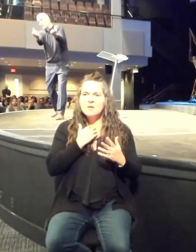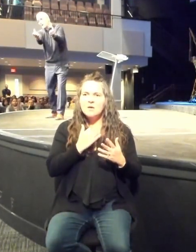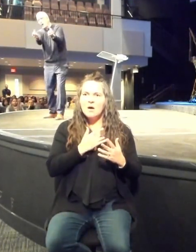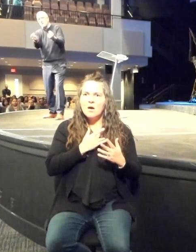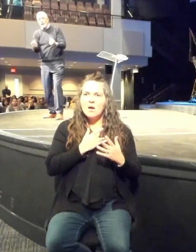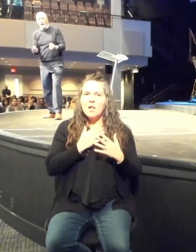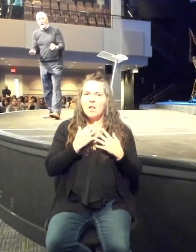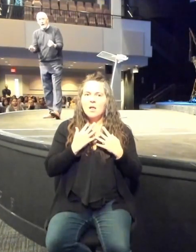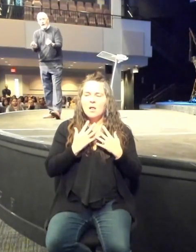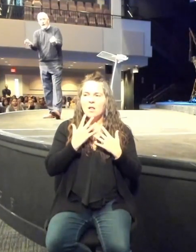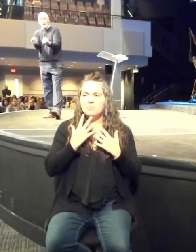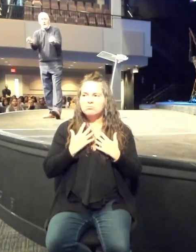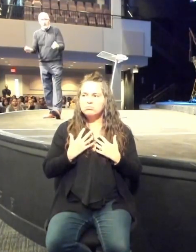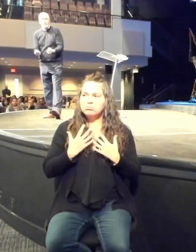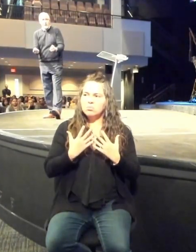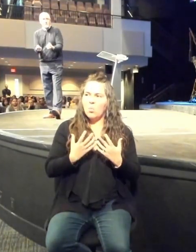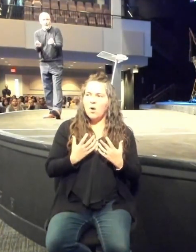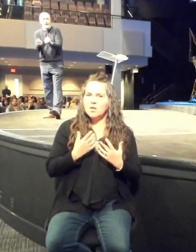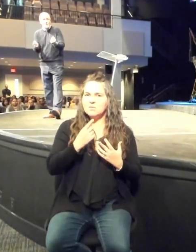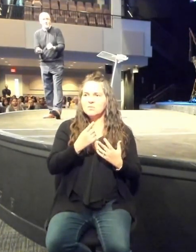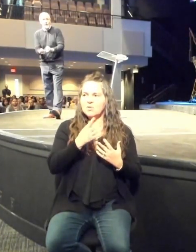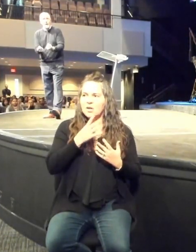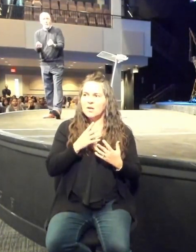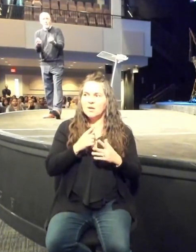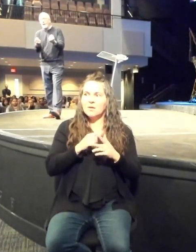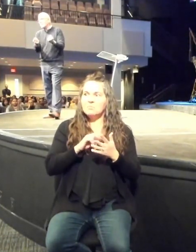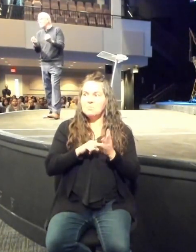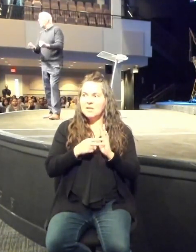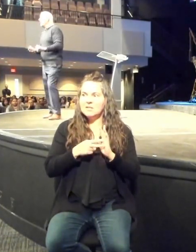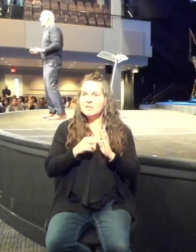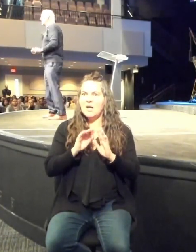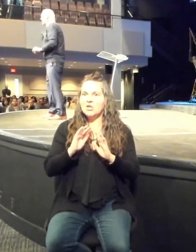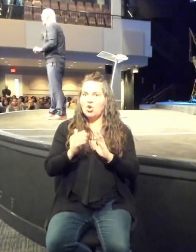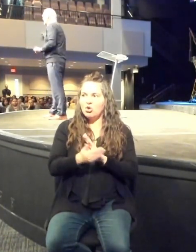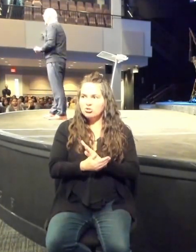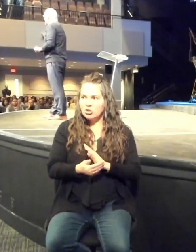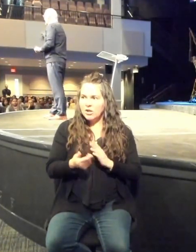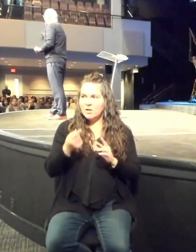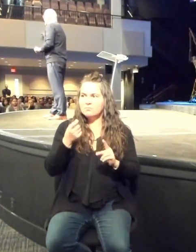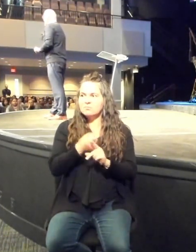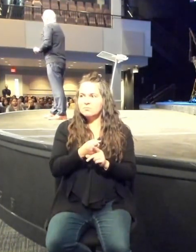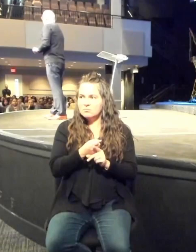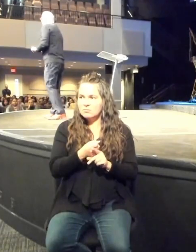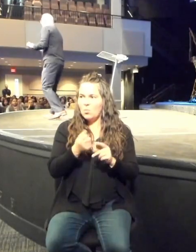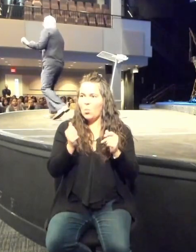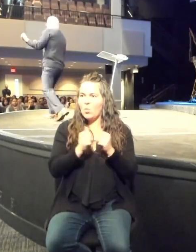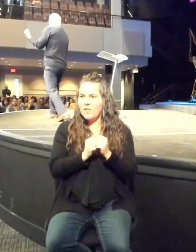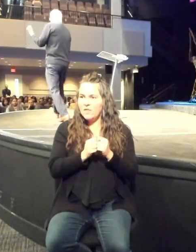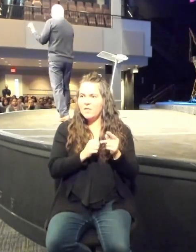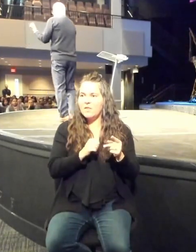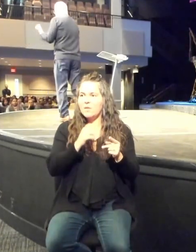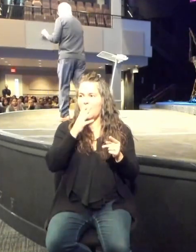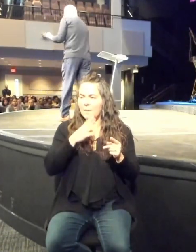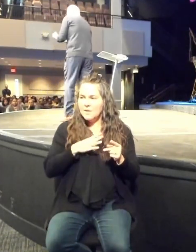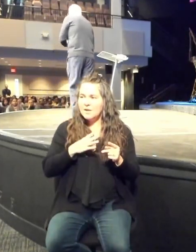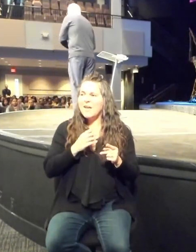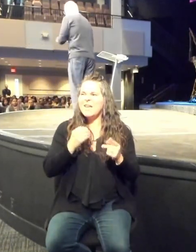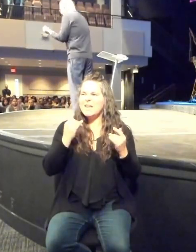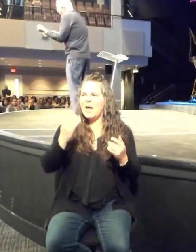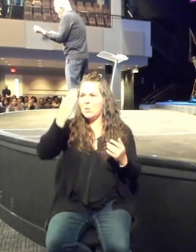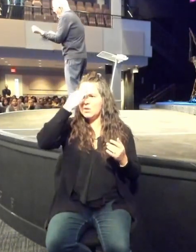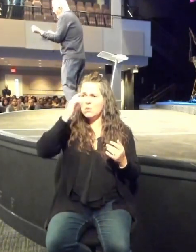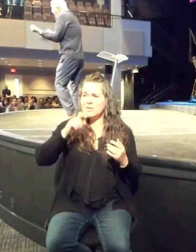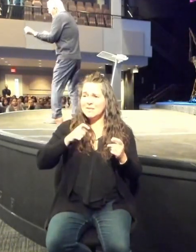it results in an adulterous relationship with Bathsheba. And now he knows he's got to deal